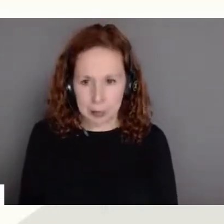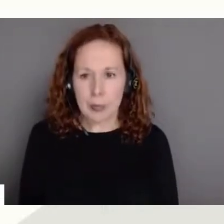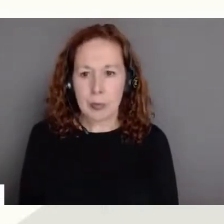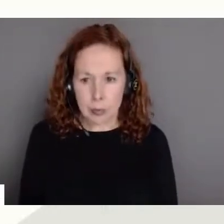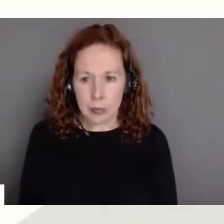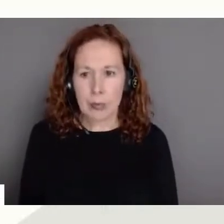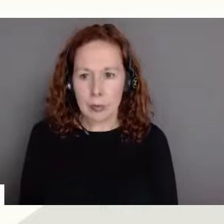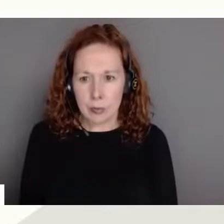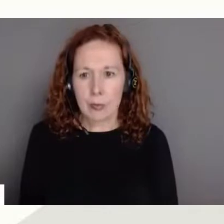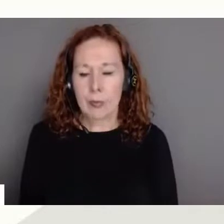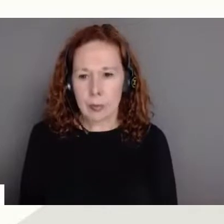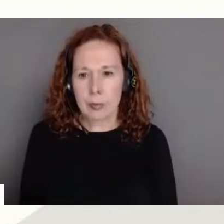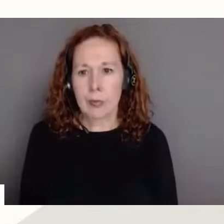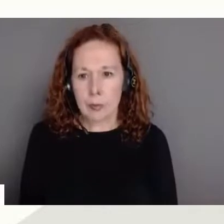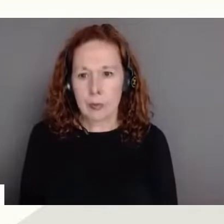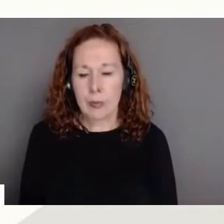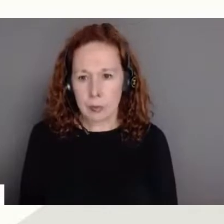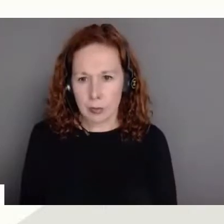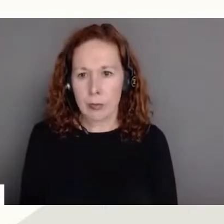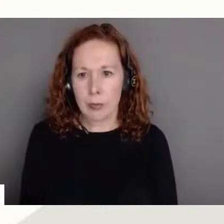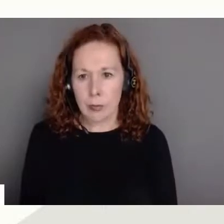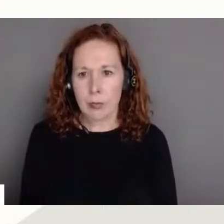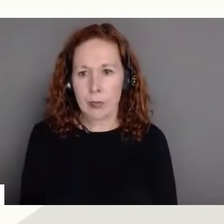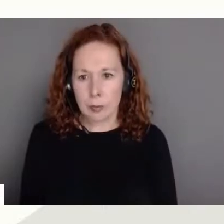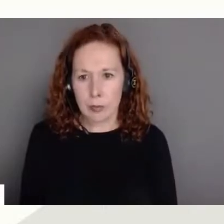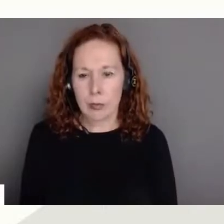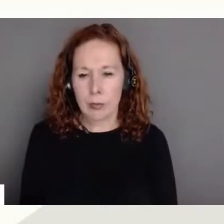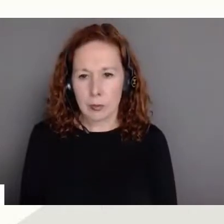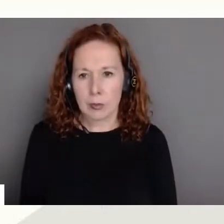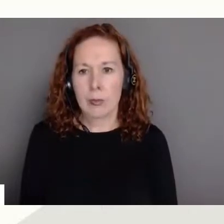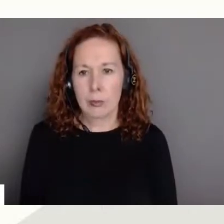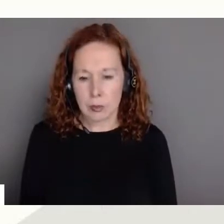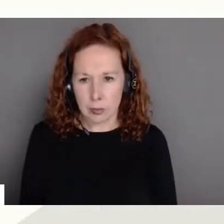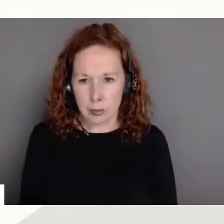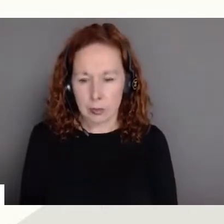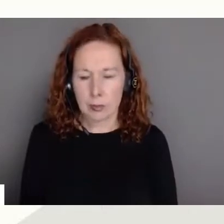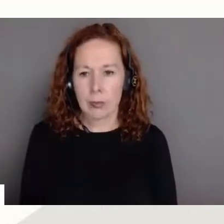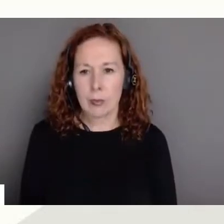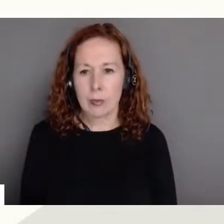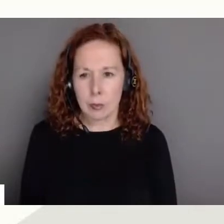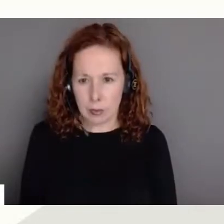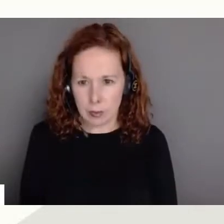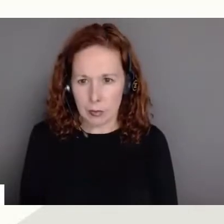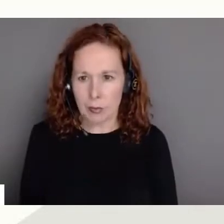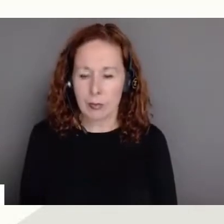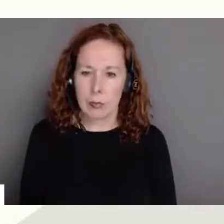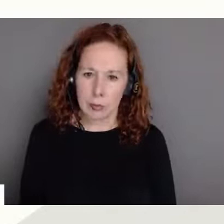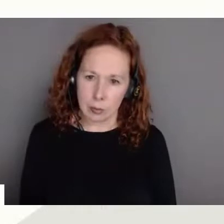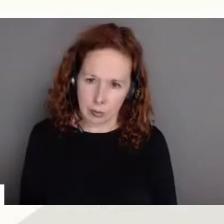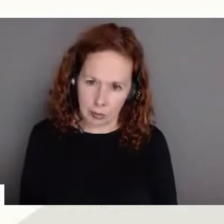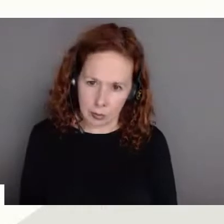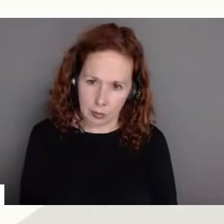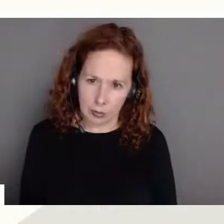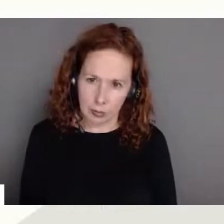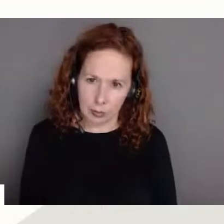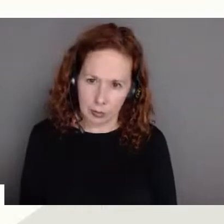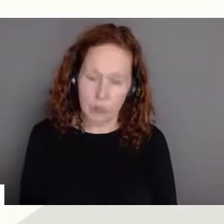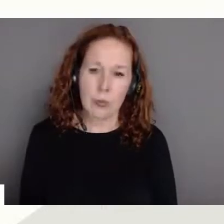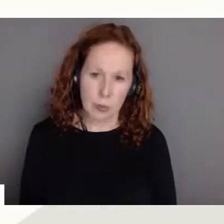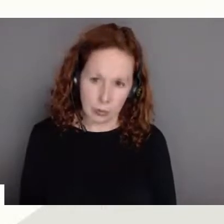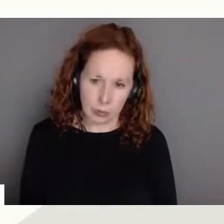a gray area, if you will, and that it's okay to be part of that. And but yes, being mindful